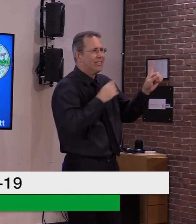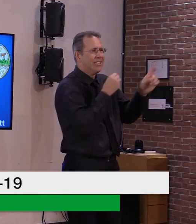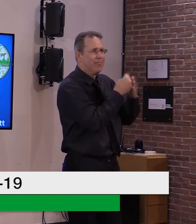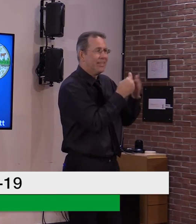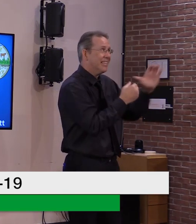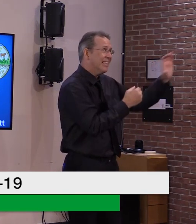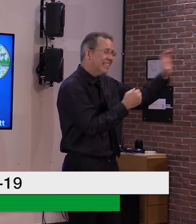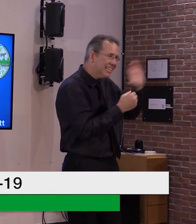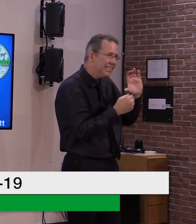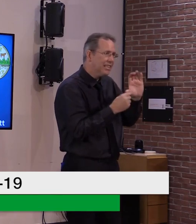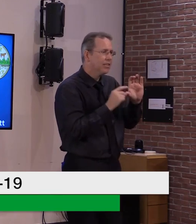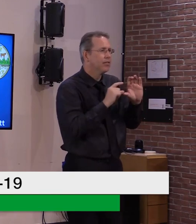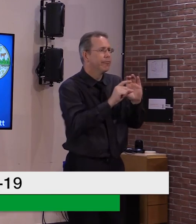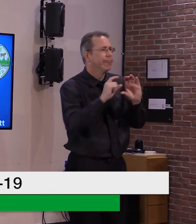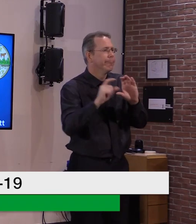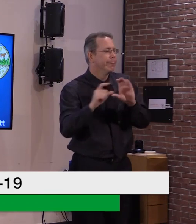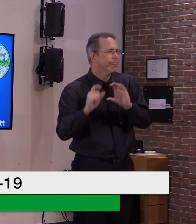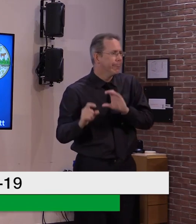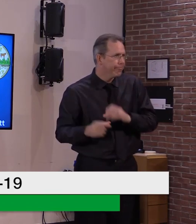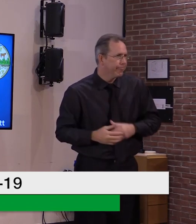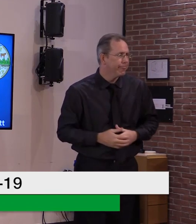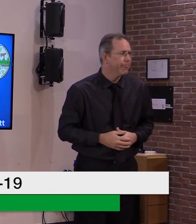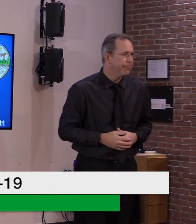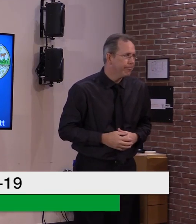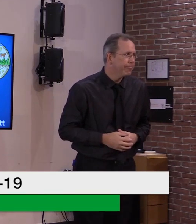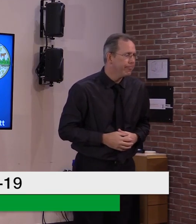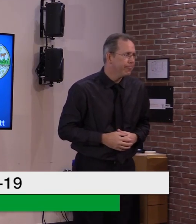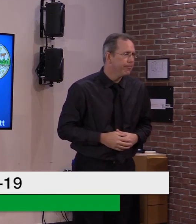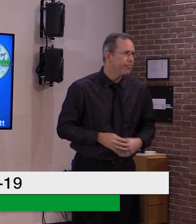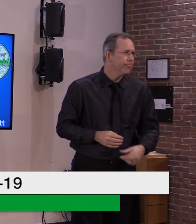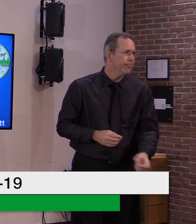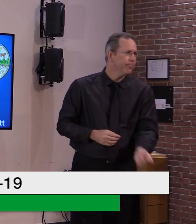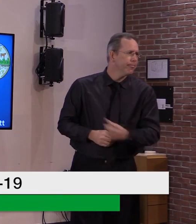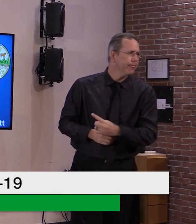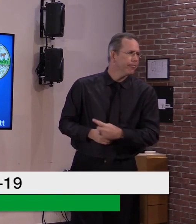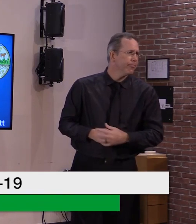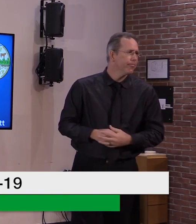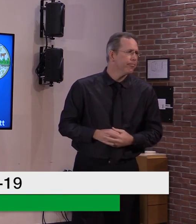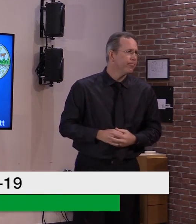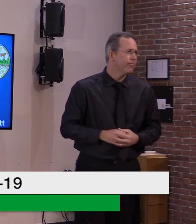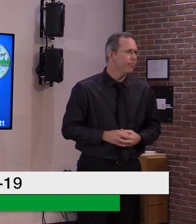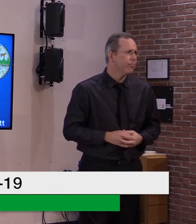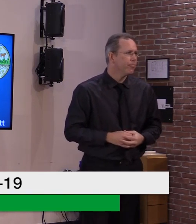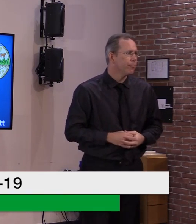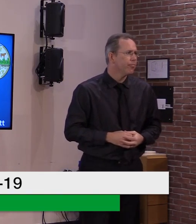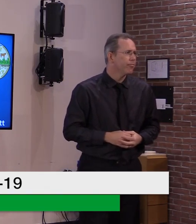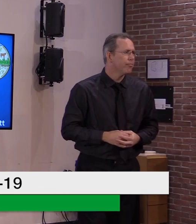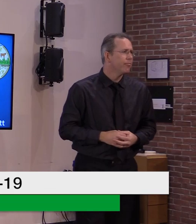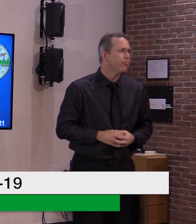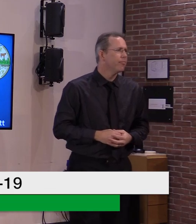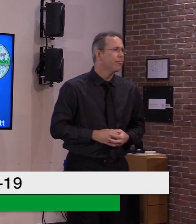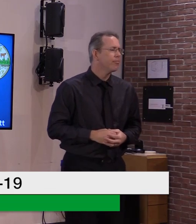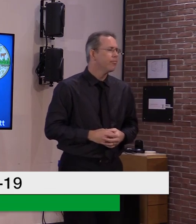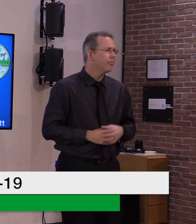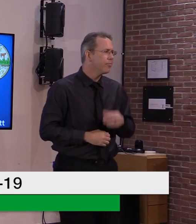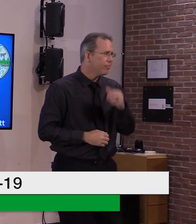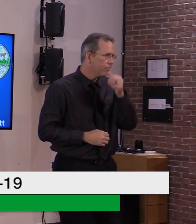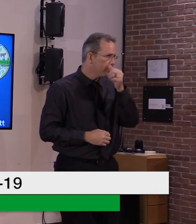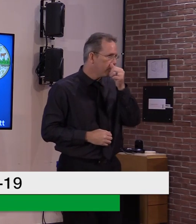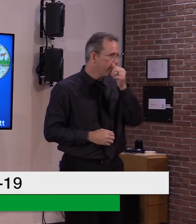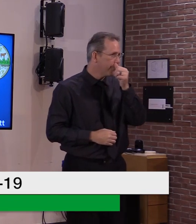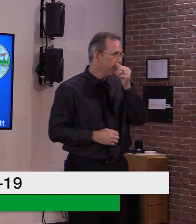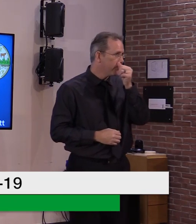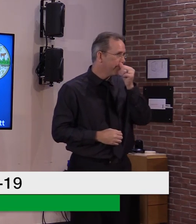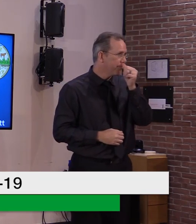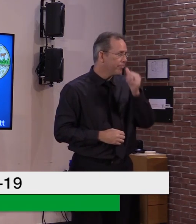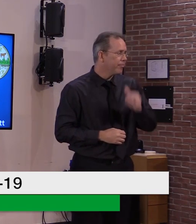and it sounded like there's a little bit of a complaint because of the what lisa was mentioning about the end about the single household going to